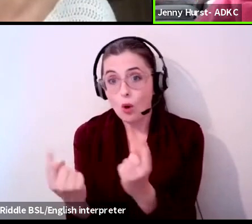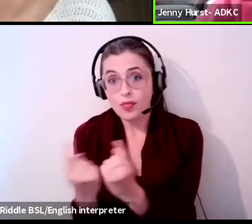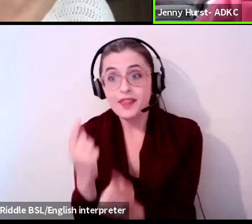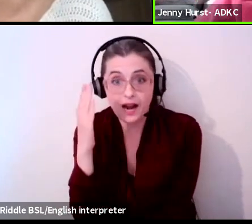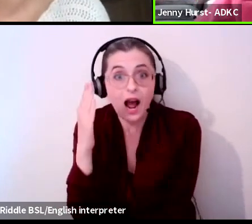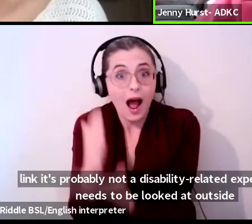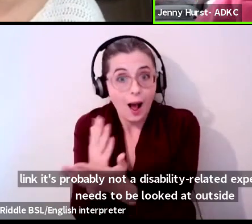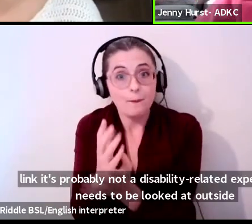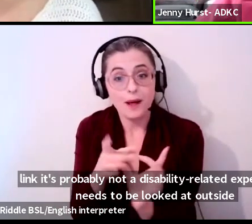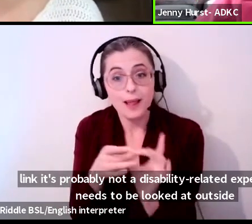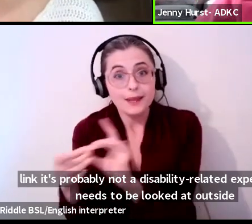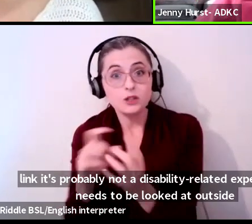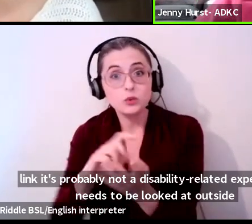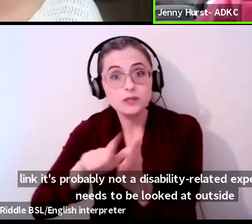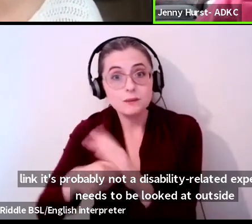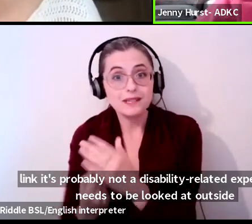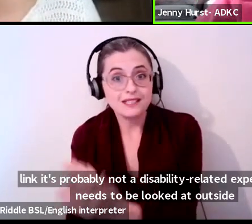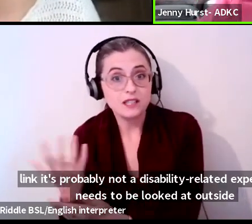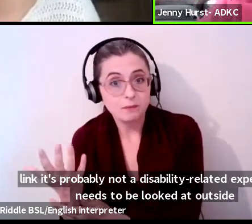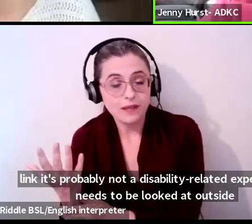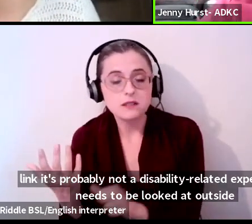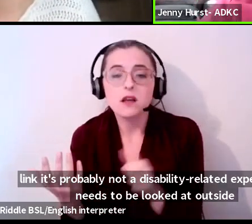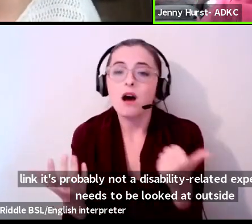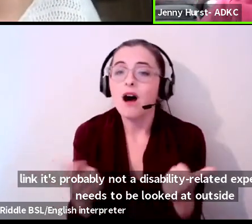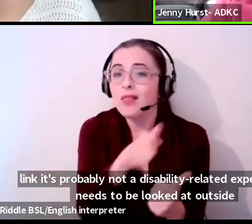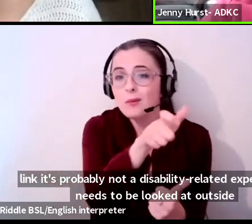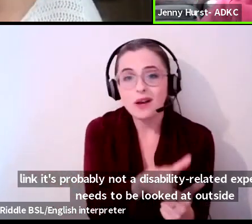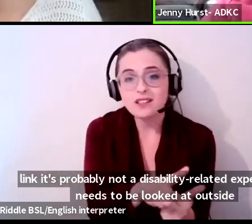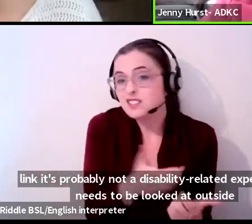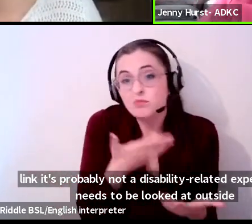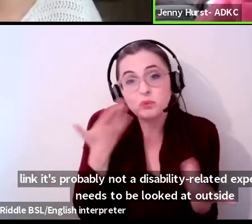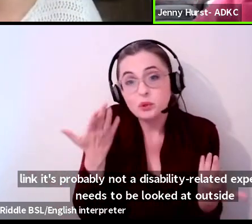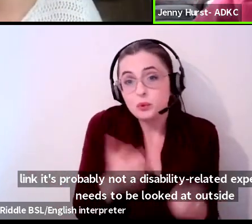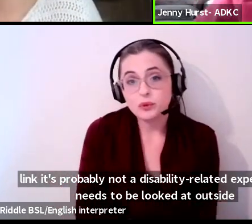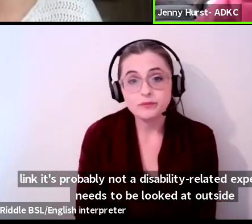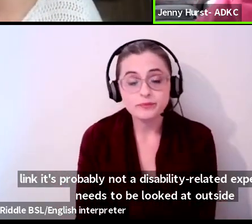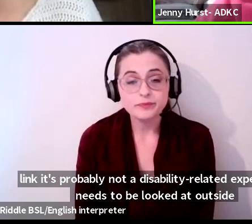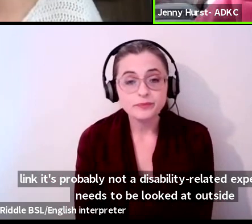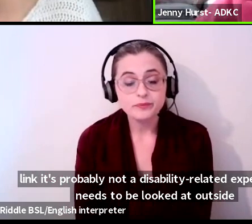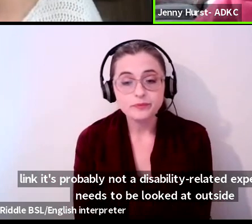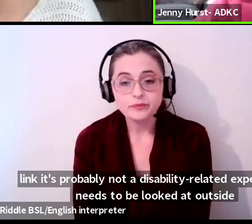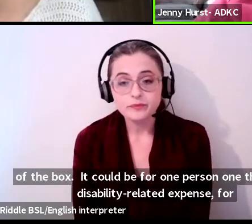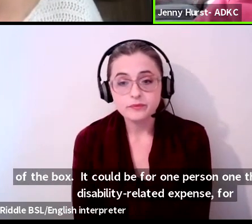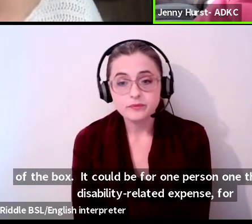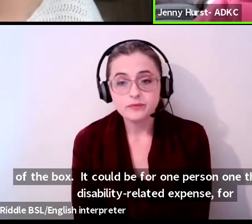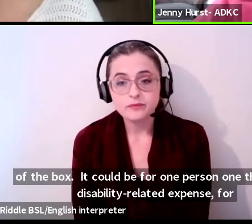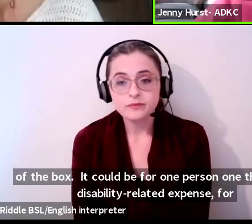a disability related expense. For another person, it isn't.